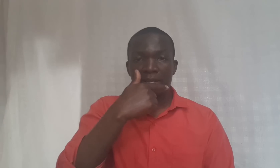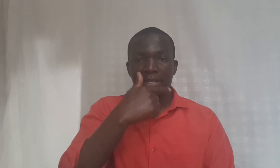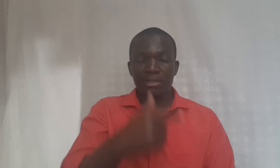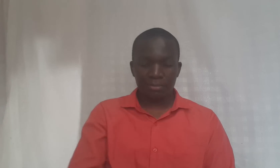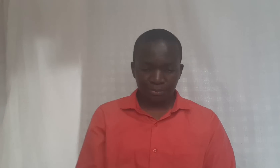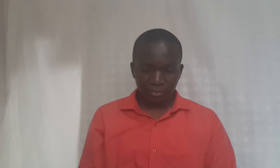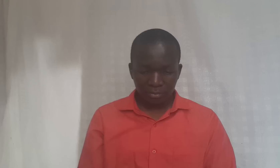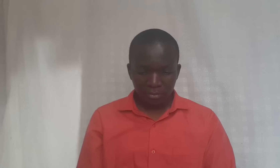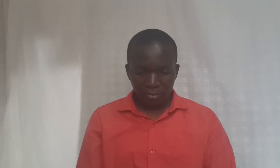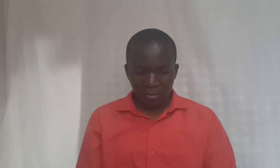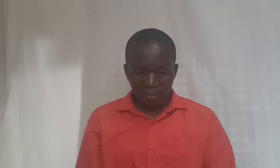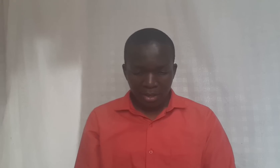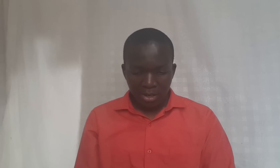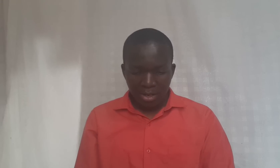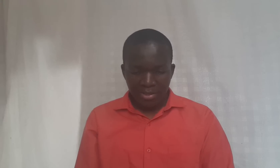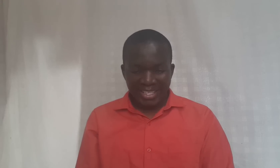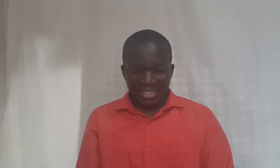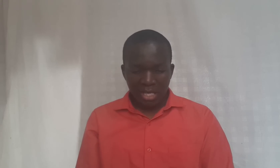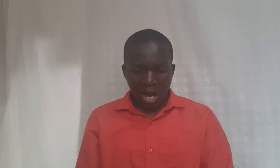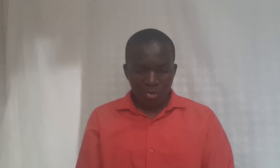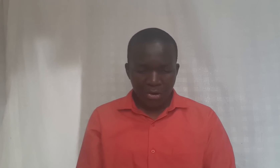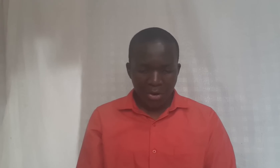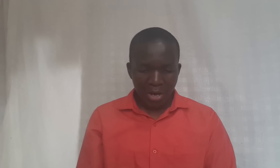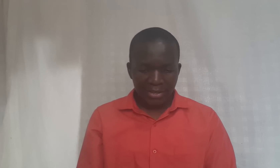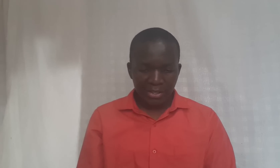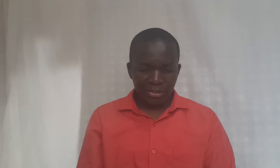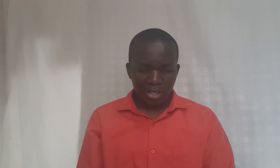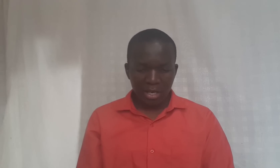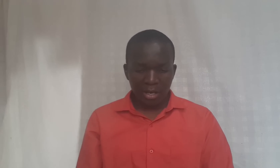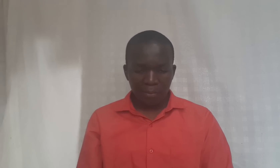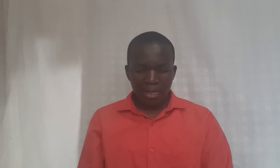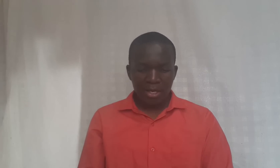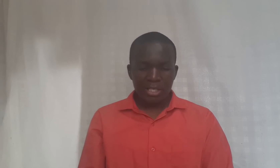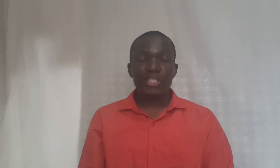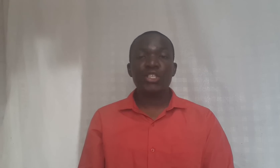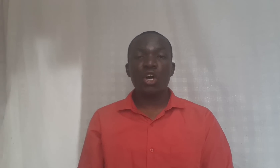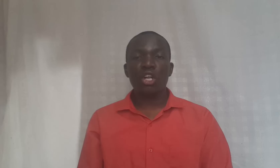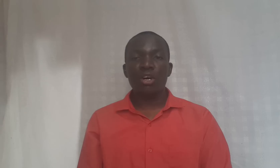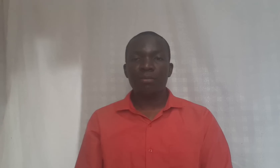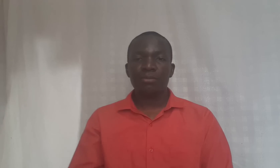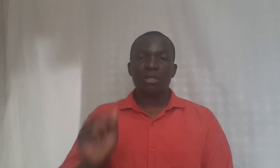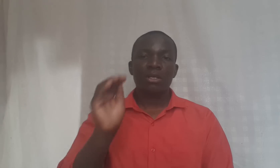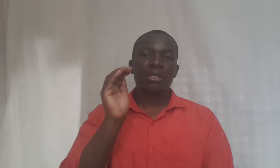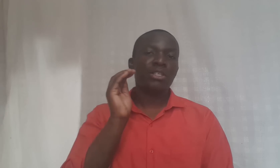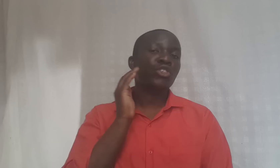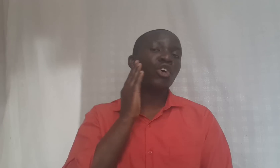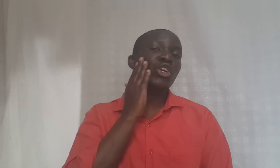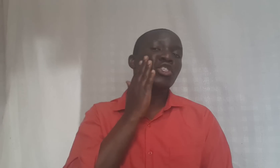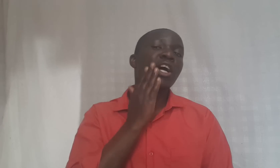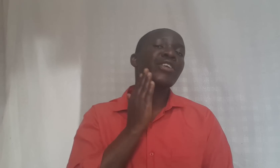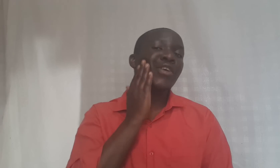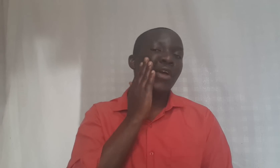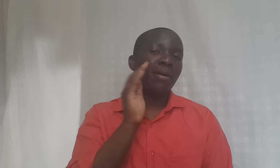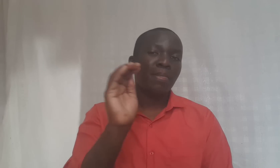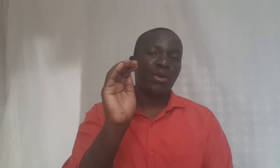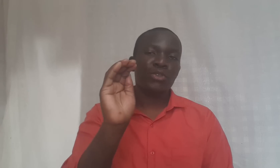that. The next town here is Isiolo. Isiolo is signed here using